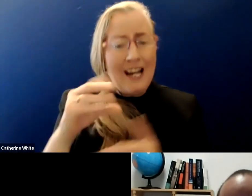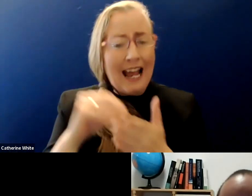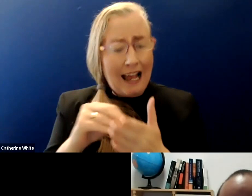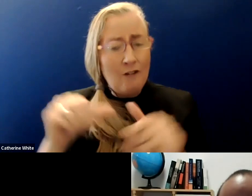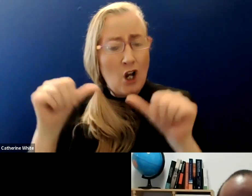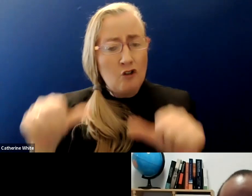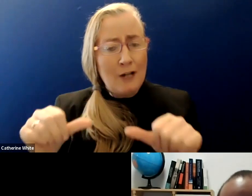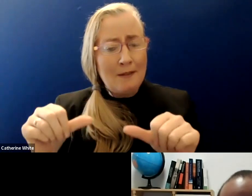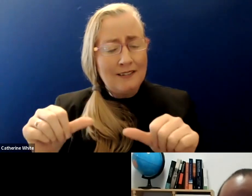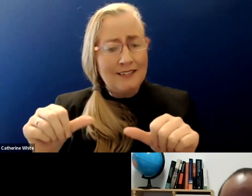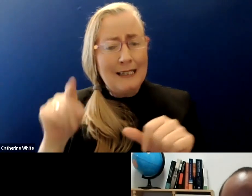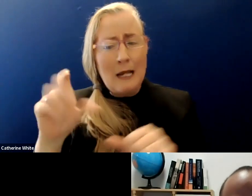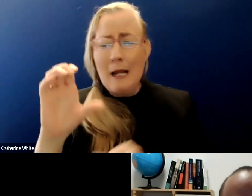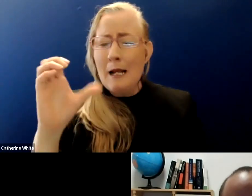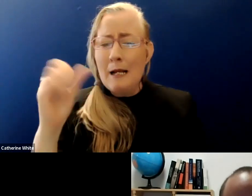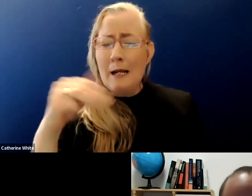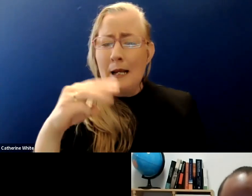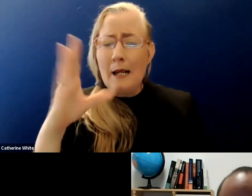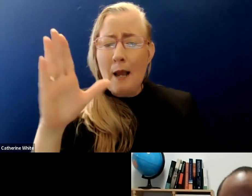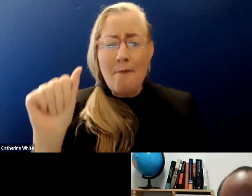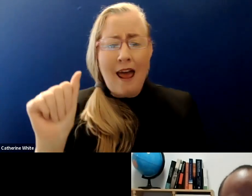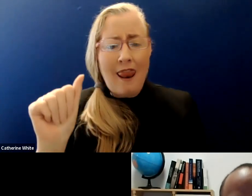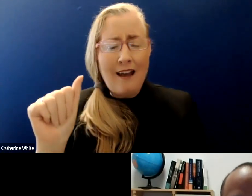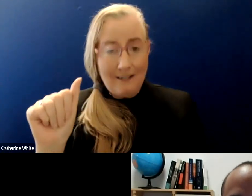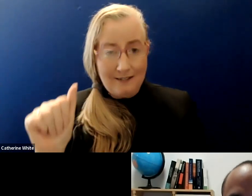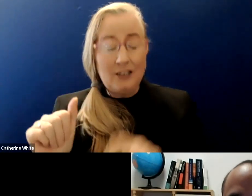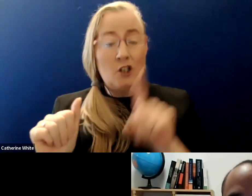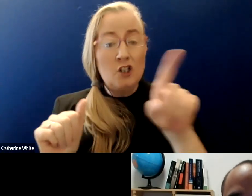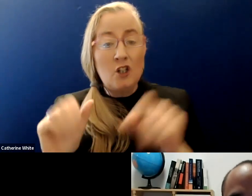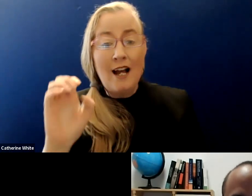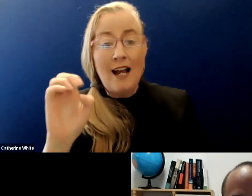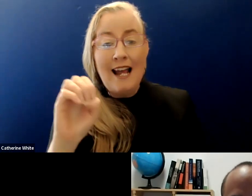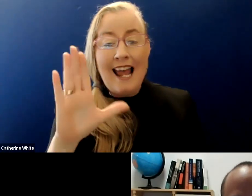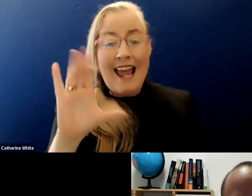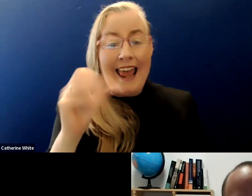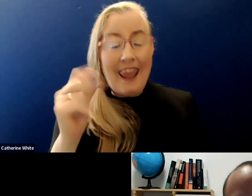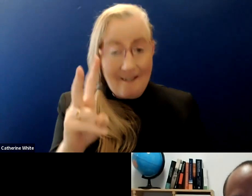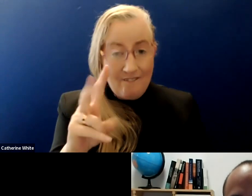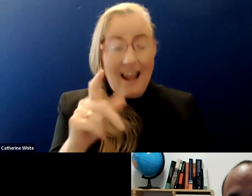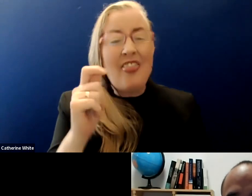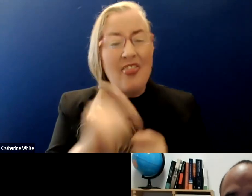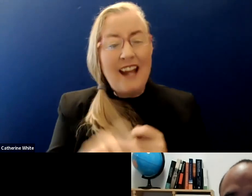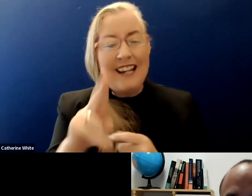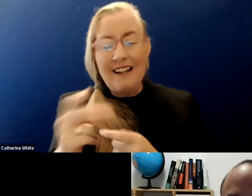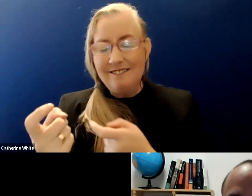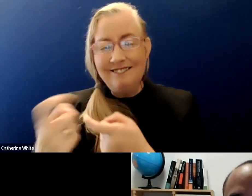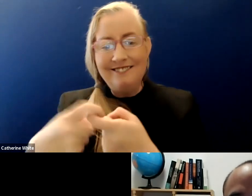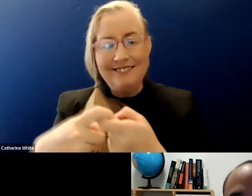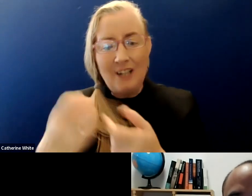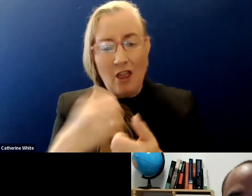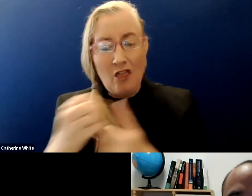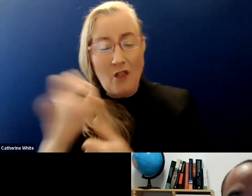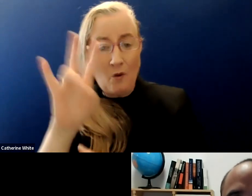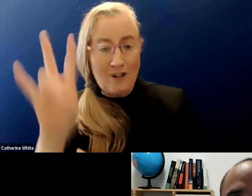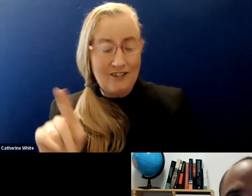at Kampala. But over to you, Elia, for the first question, and if you want to join in on the other two, go right